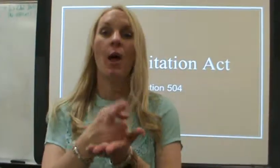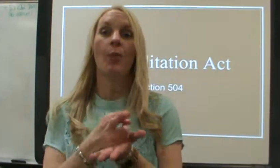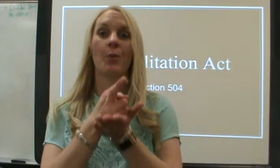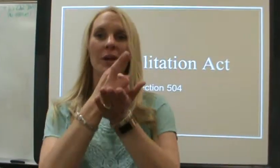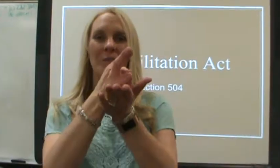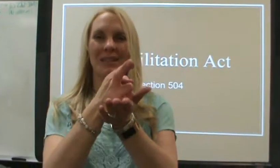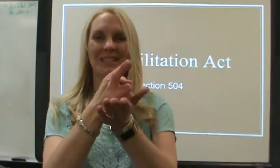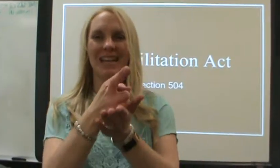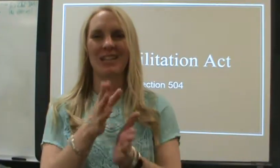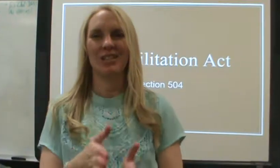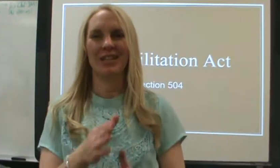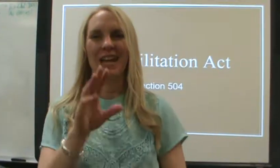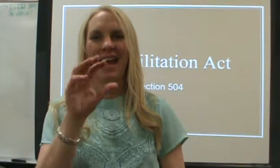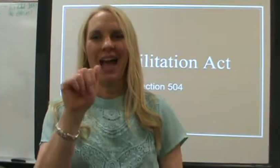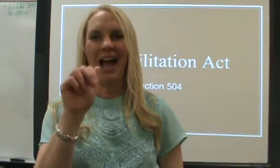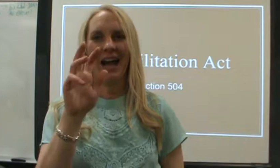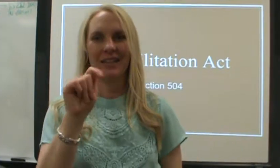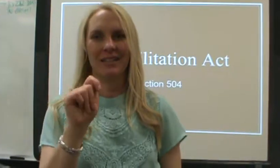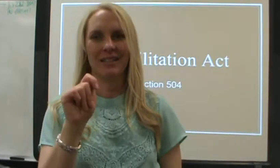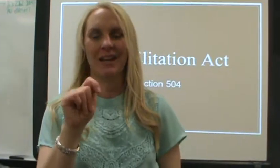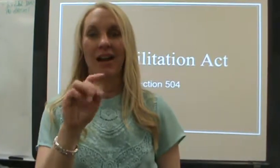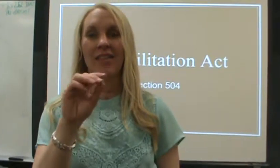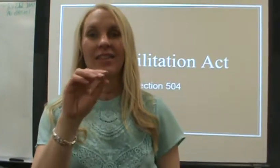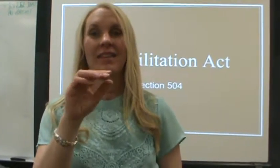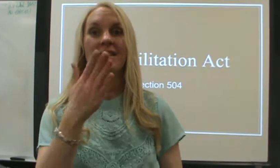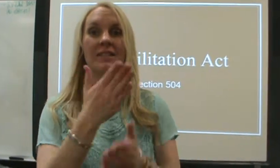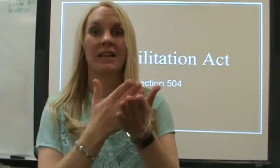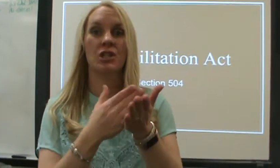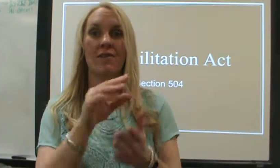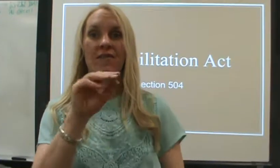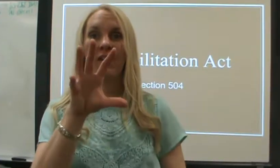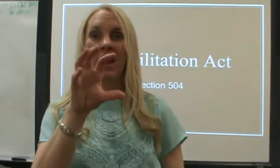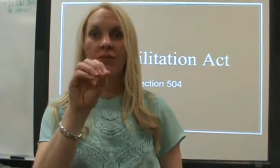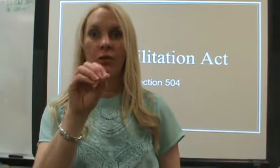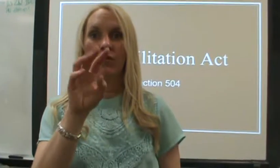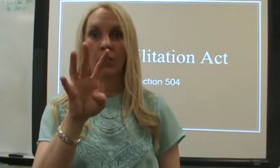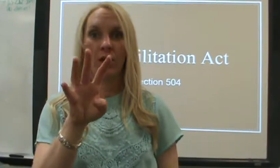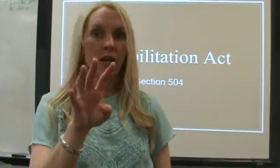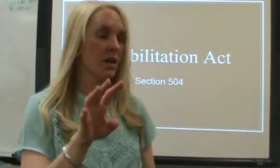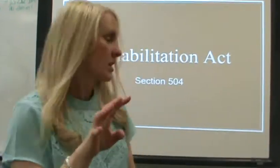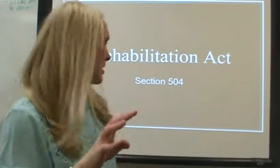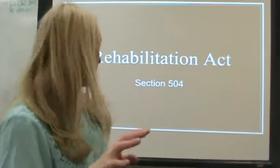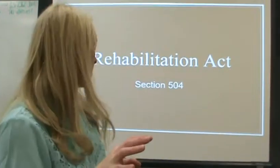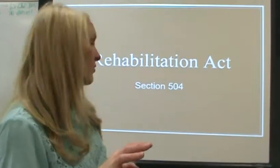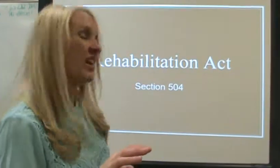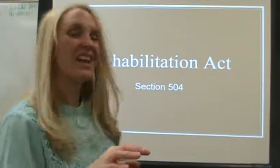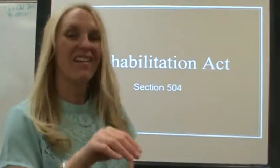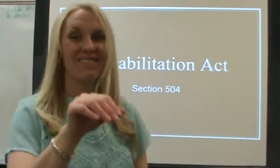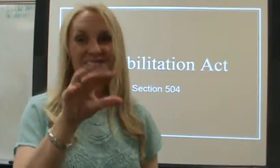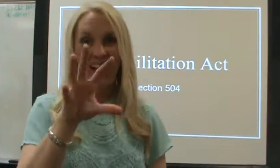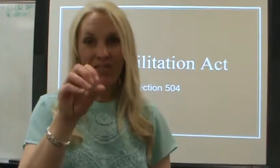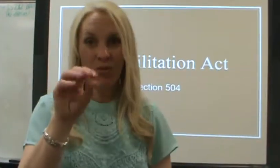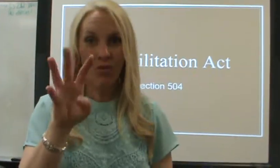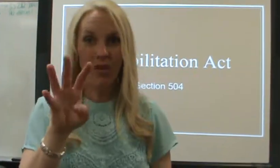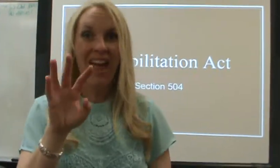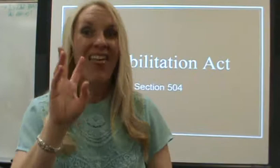the Rehabilitation Act, Section 504, right? 504.